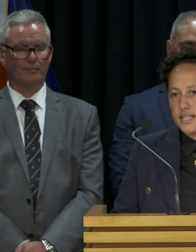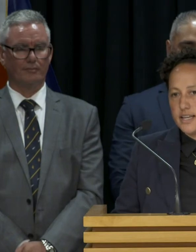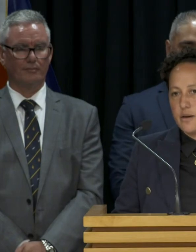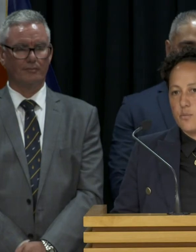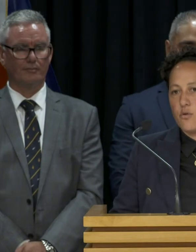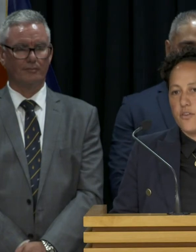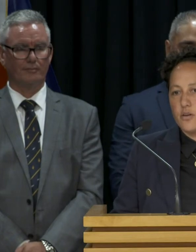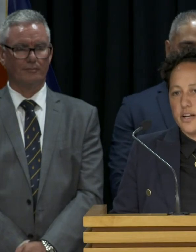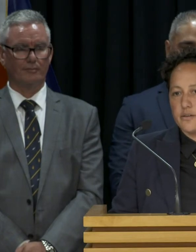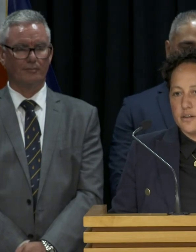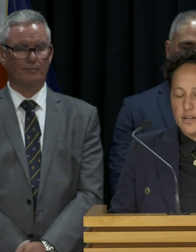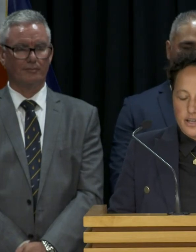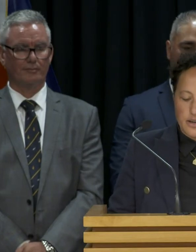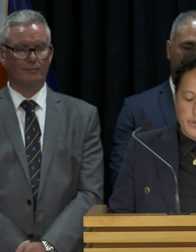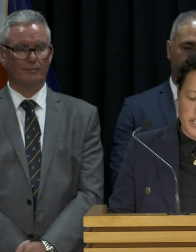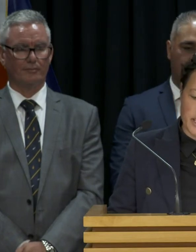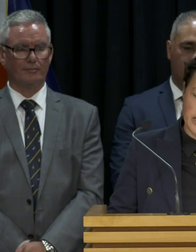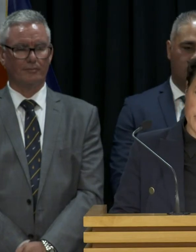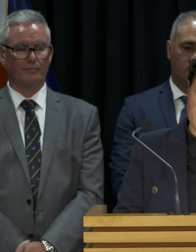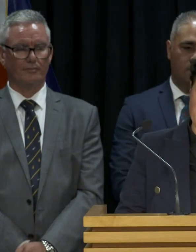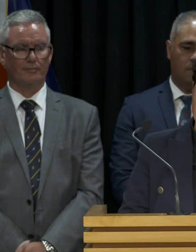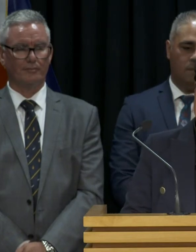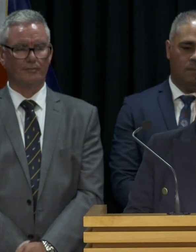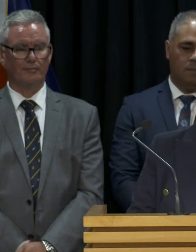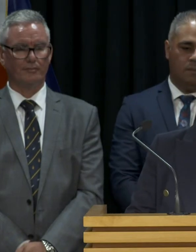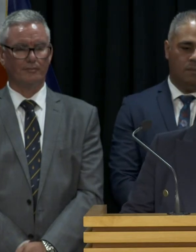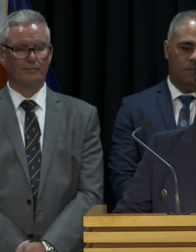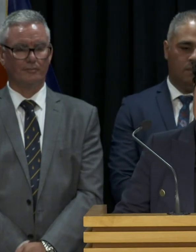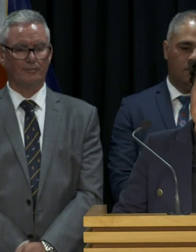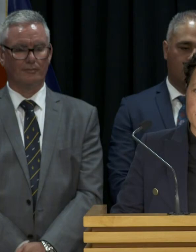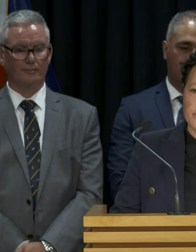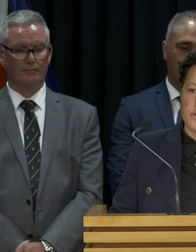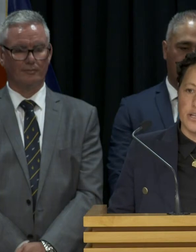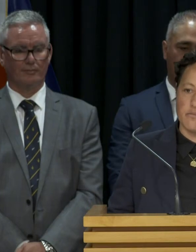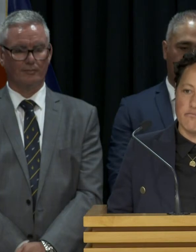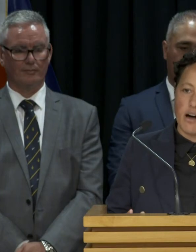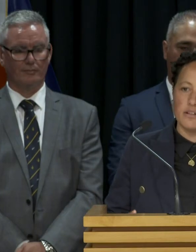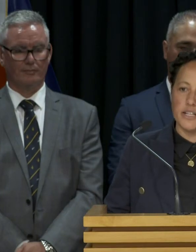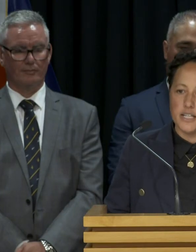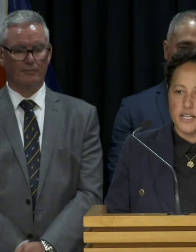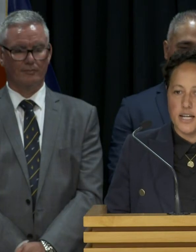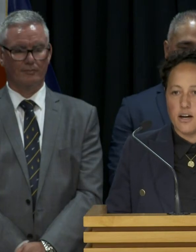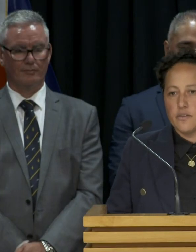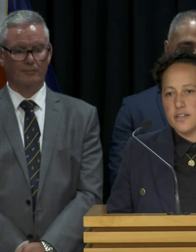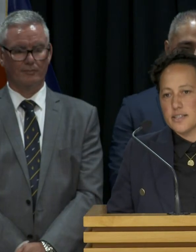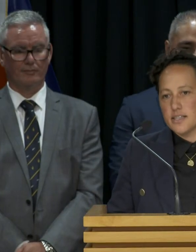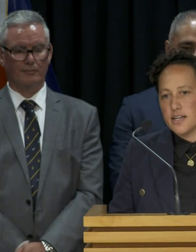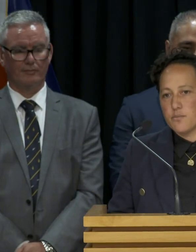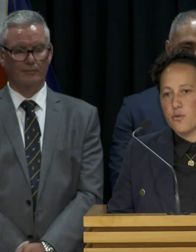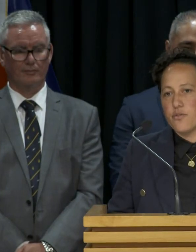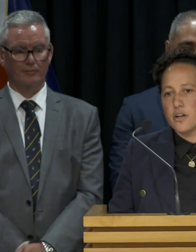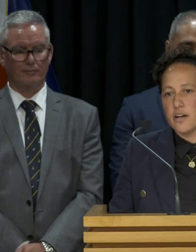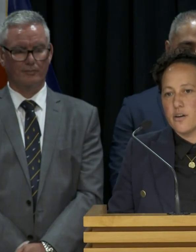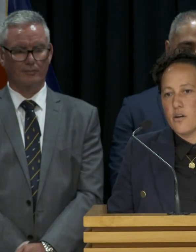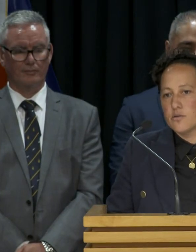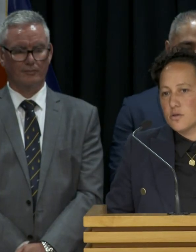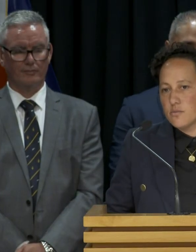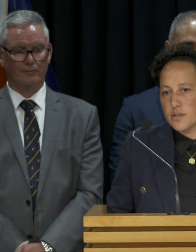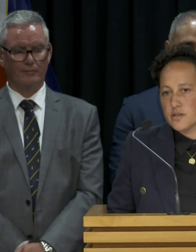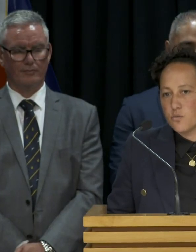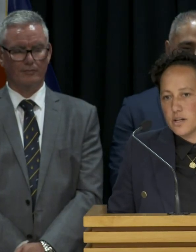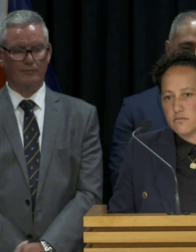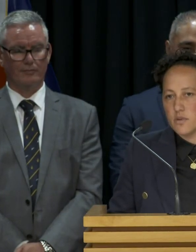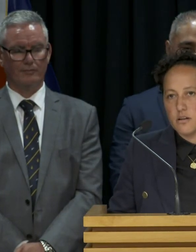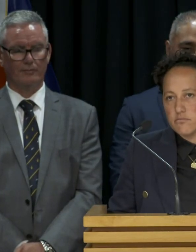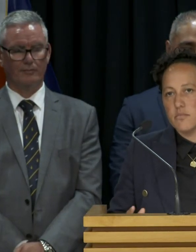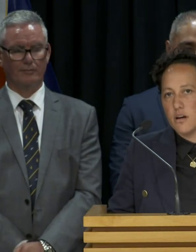on that portfolio, particularly with a real focus on the relationships between Maori. Obviously, that portfolio holds